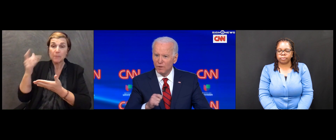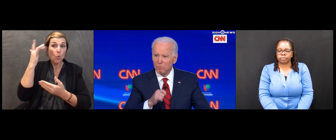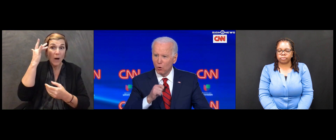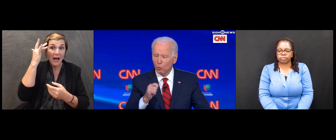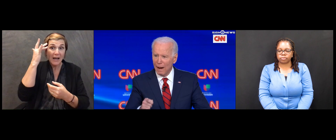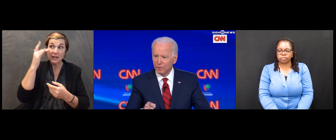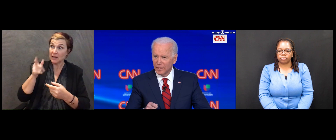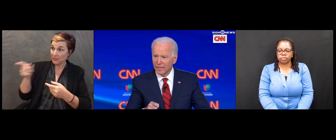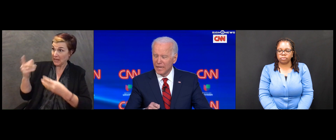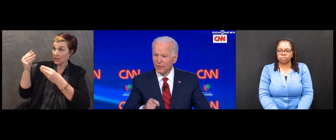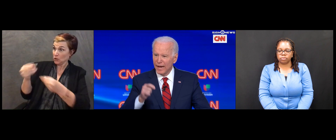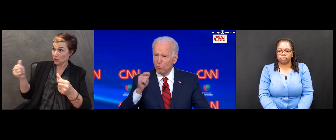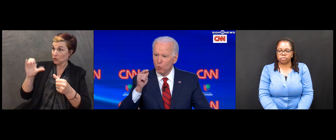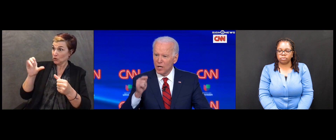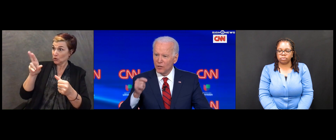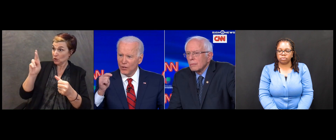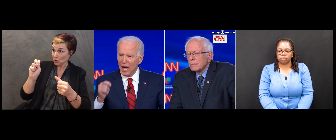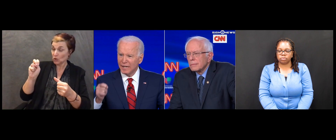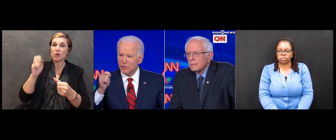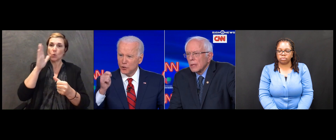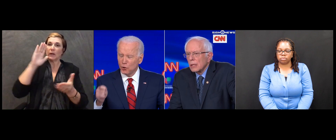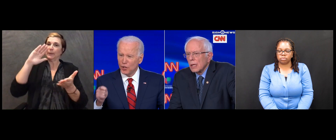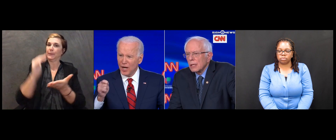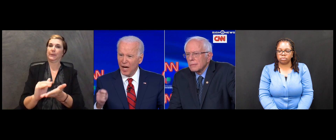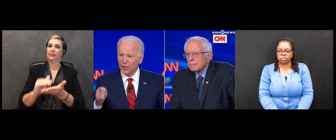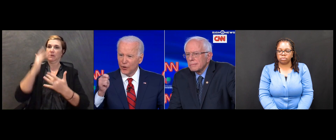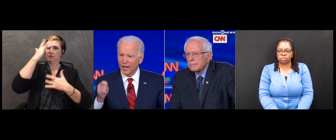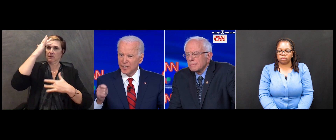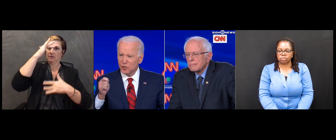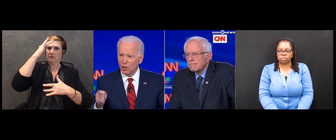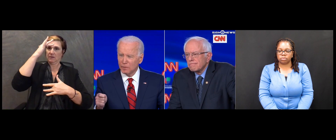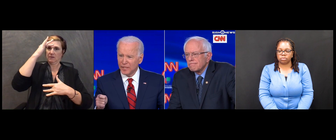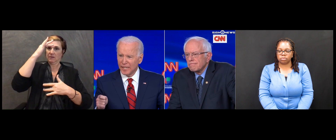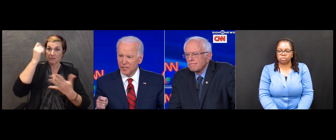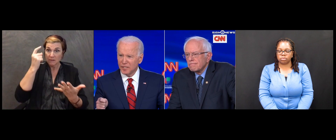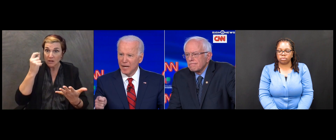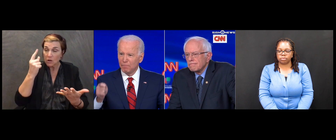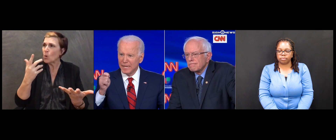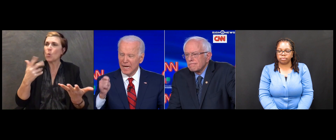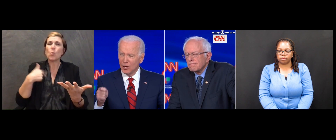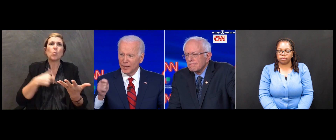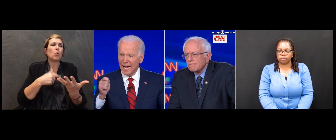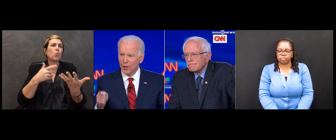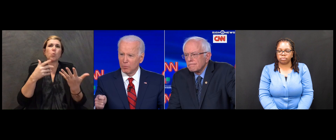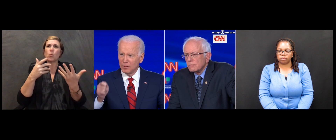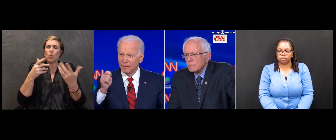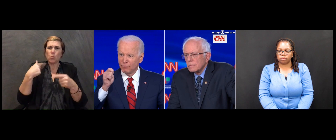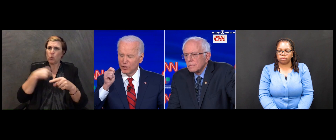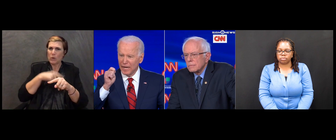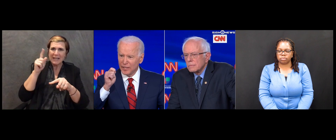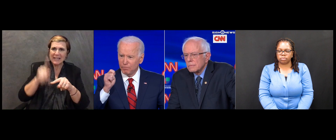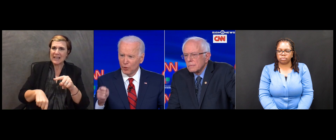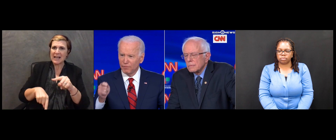from moving more rapidly. They will not, should not, under any circumstances, be held